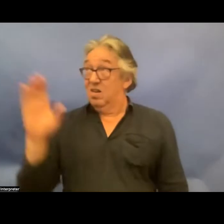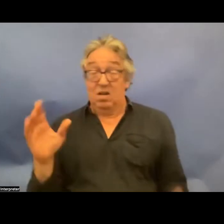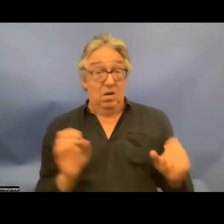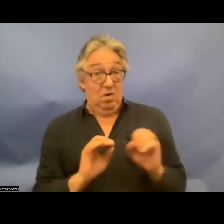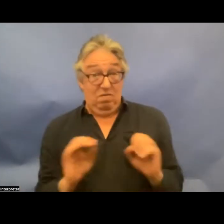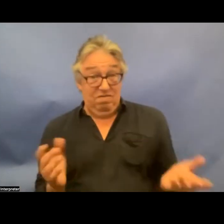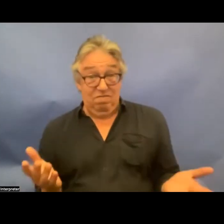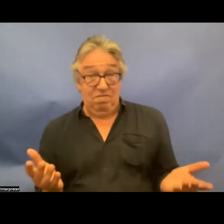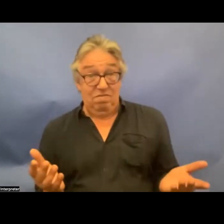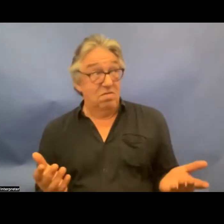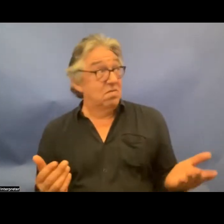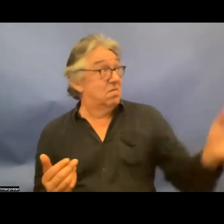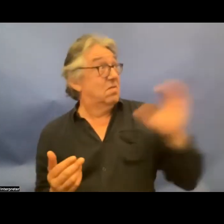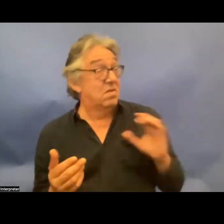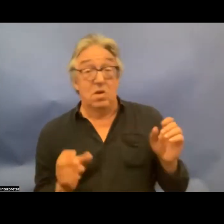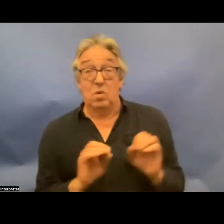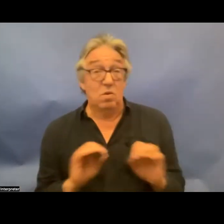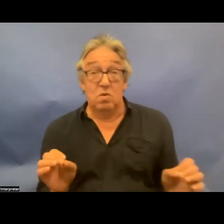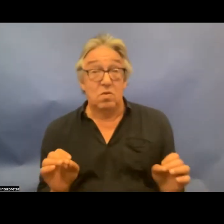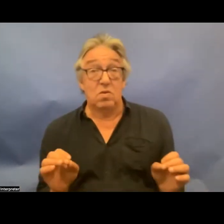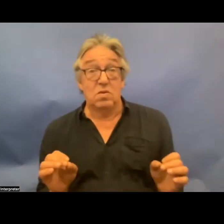living there live